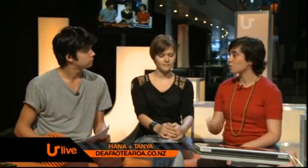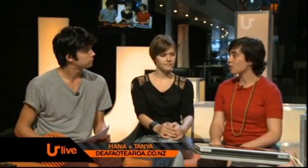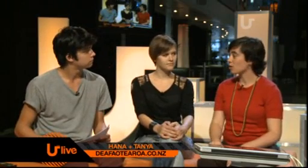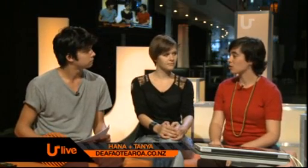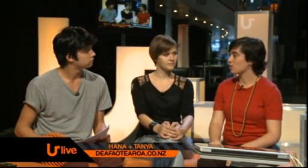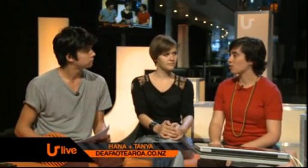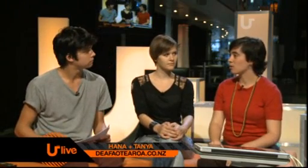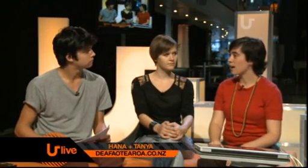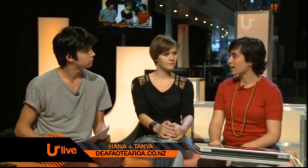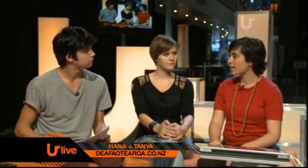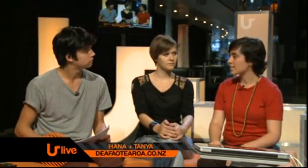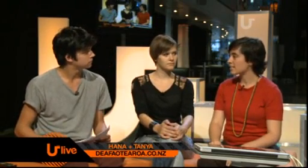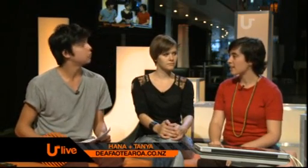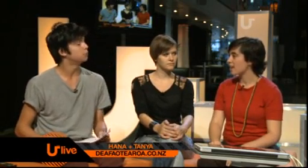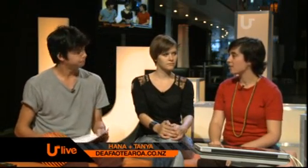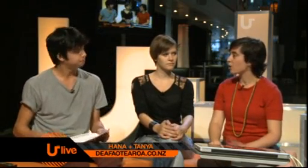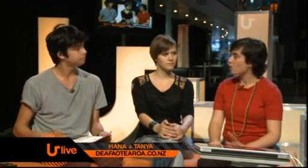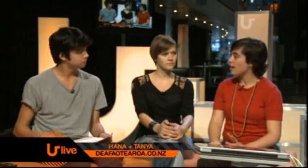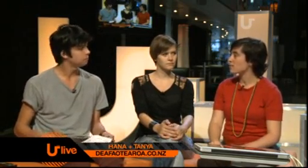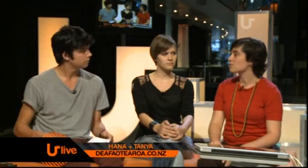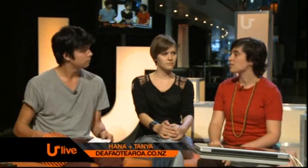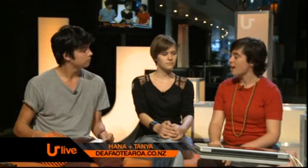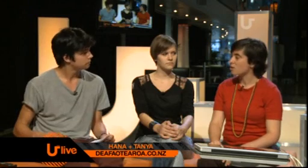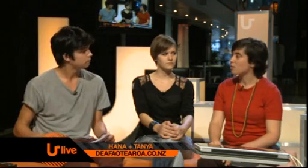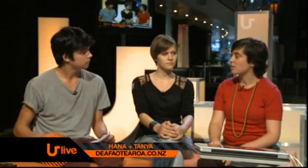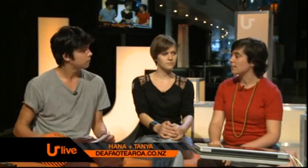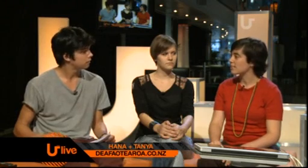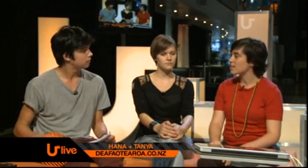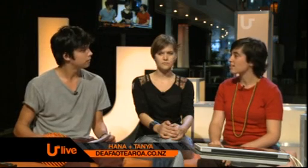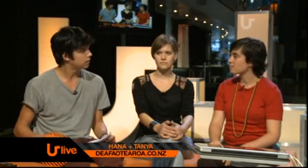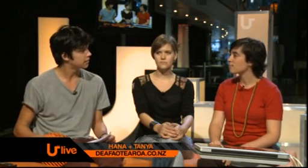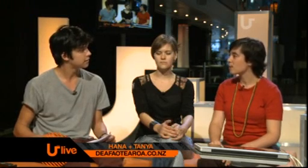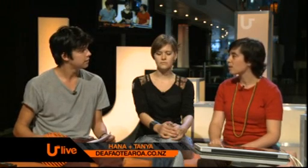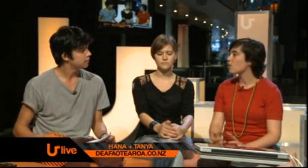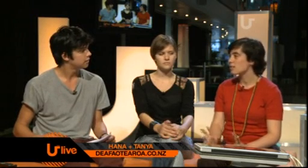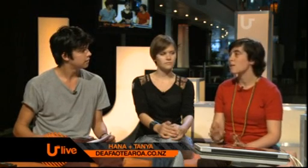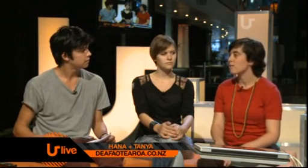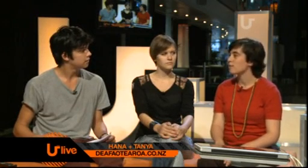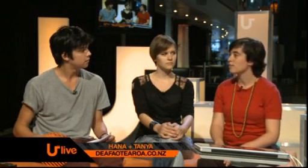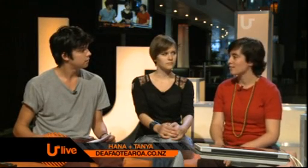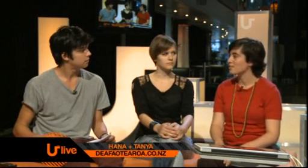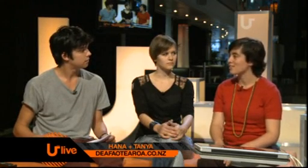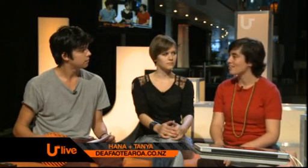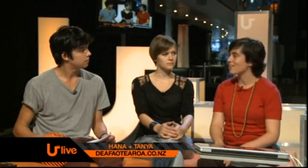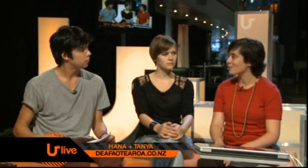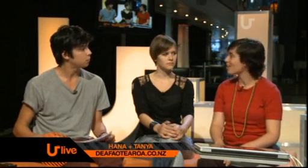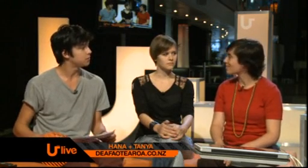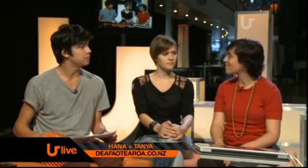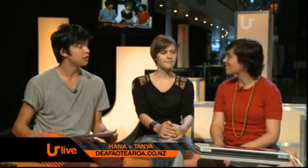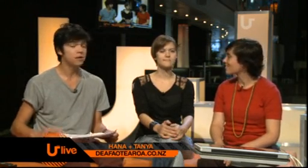also go to night classes at local high schools, just adult community education. Nice. Loads of them have New Zealand Sign Language classes. Awesome. Thank you guys